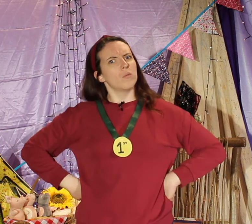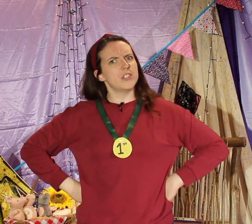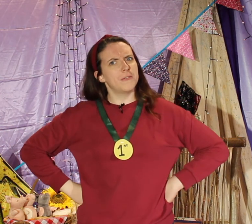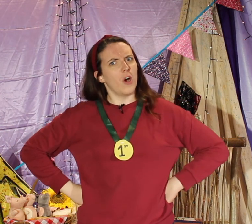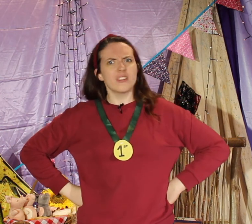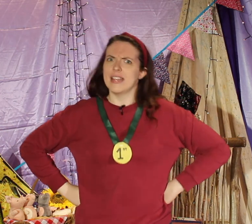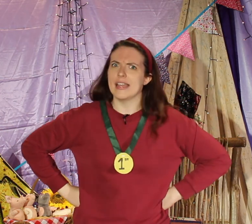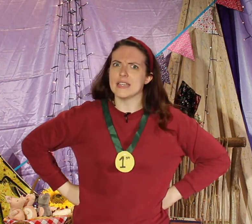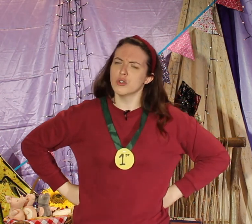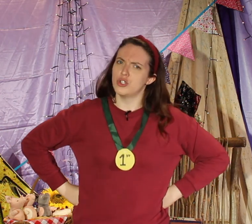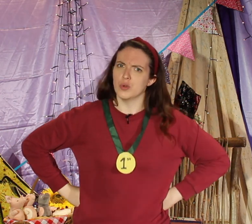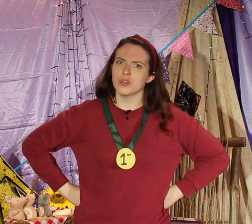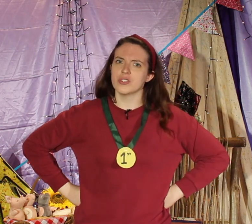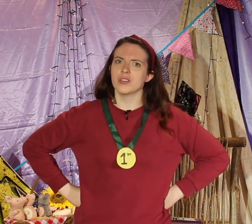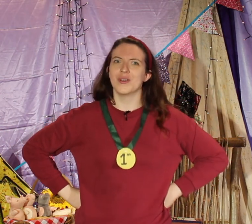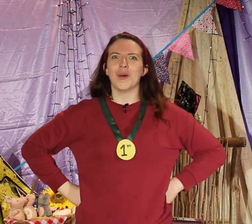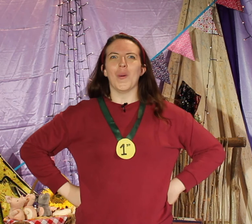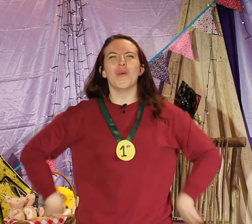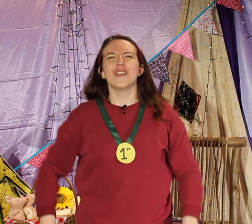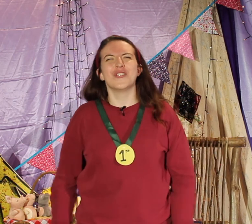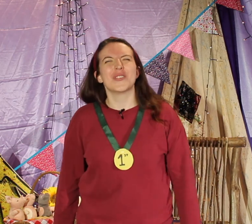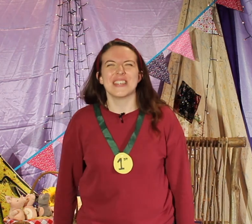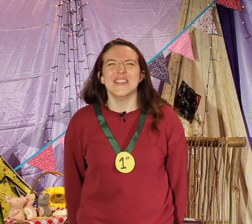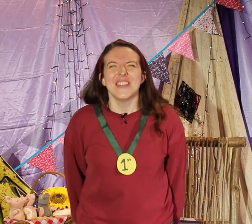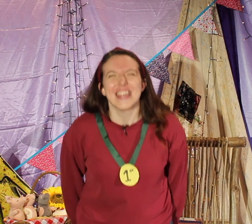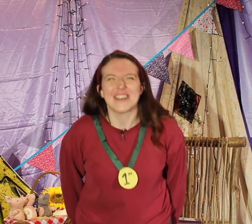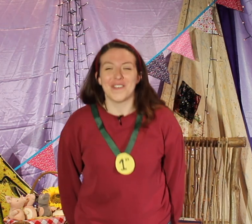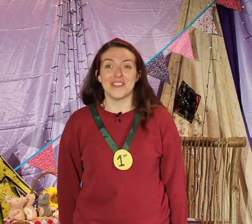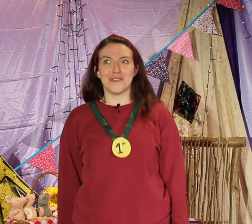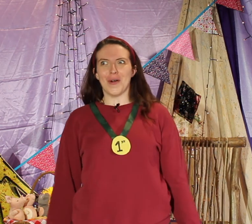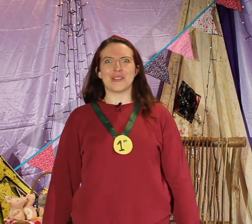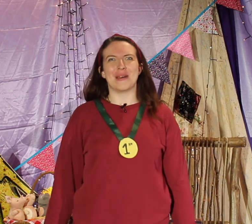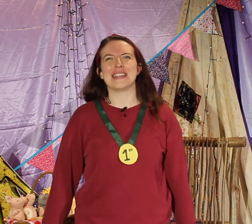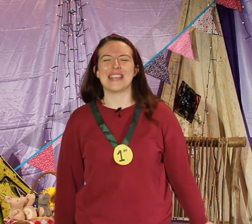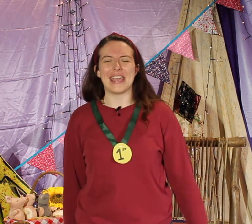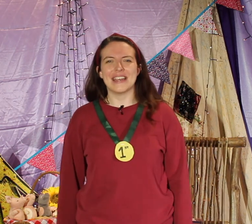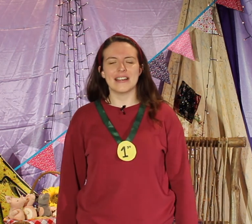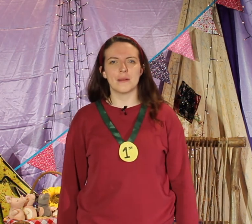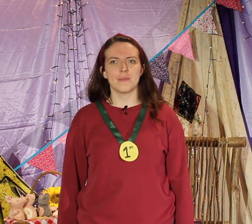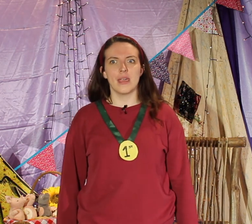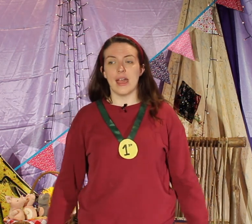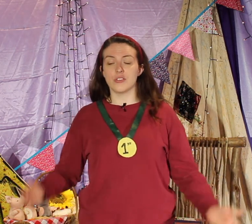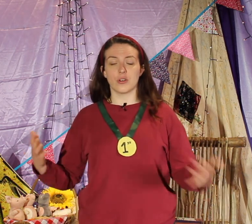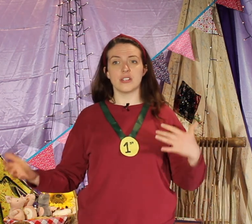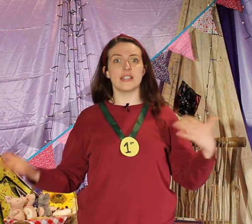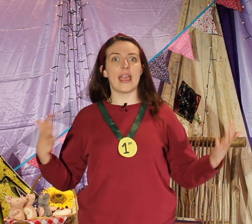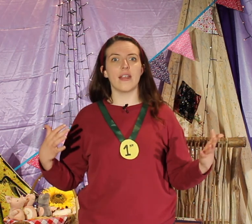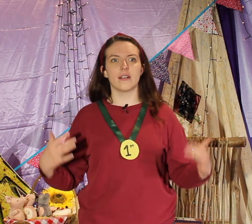Did the fox tell any more jokes? What jokes can you think of that the fox might say? And tortoise and hare, did